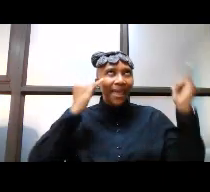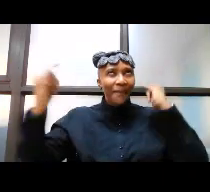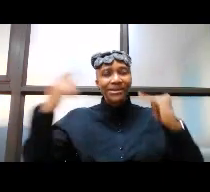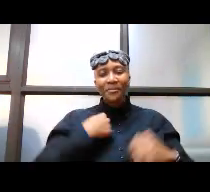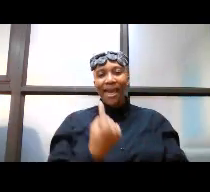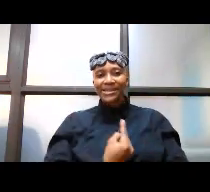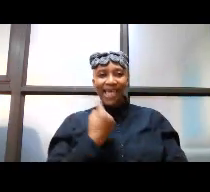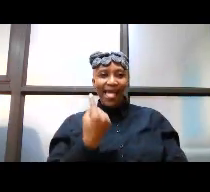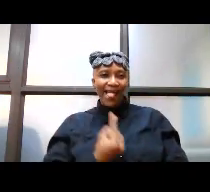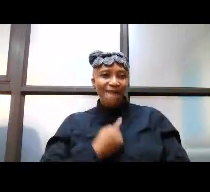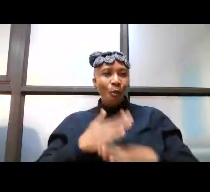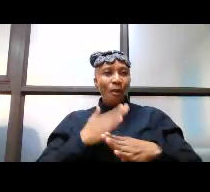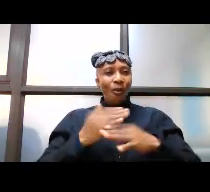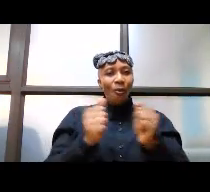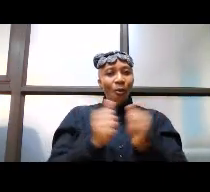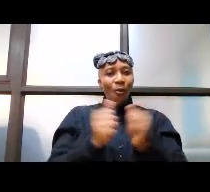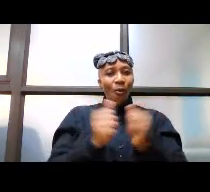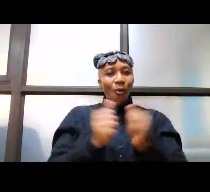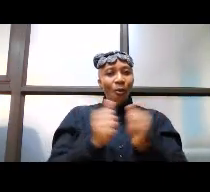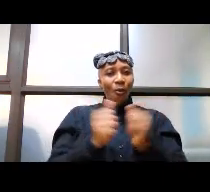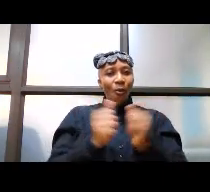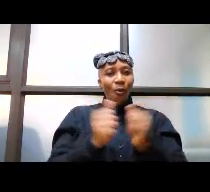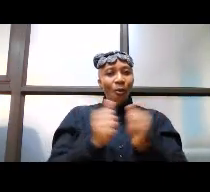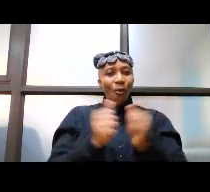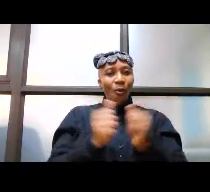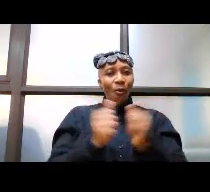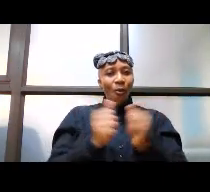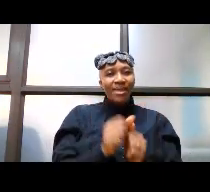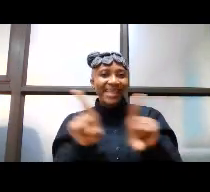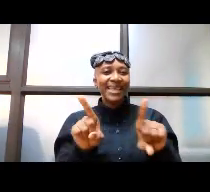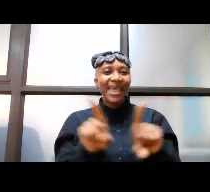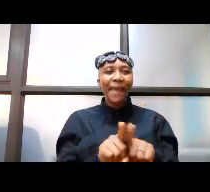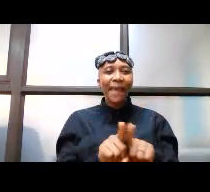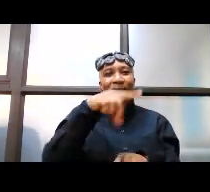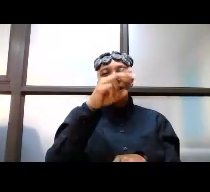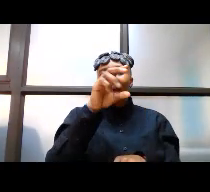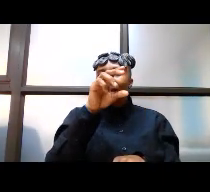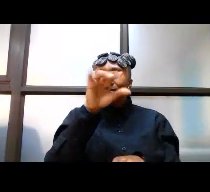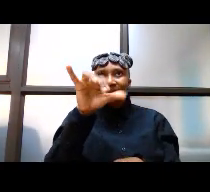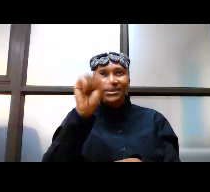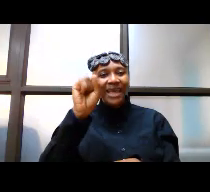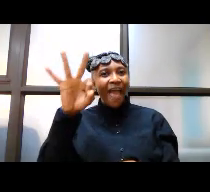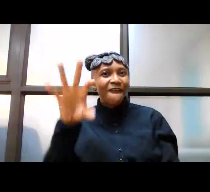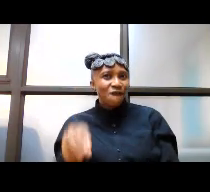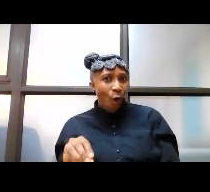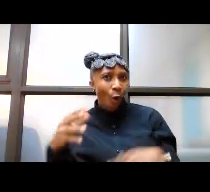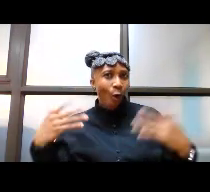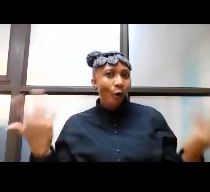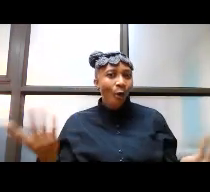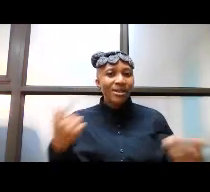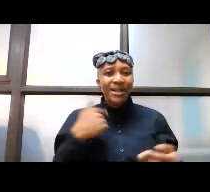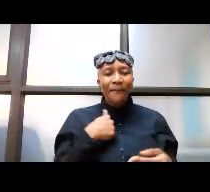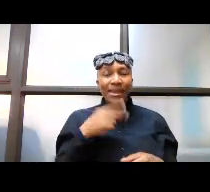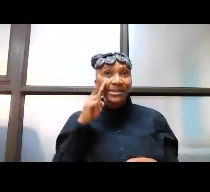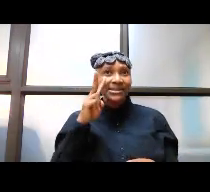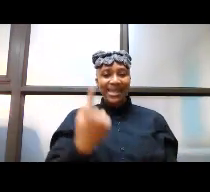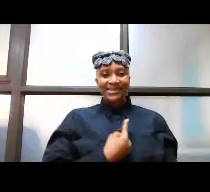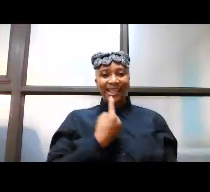of teenagers were on TV. I saw myself in them because I believed I'm vibrant and up